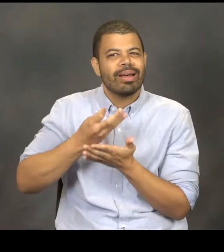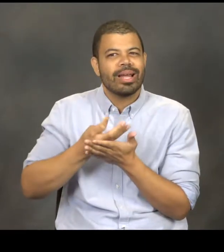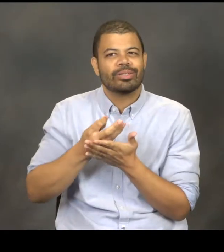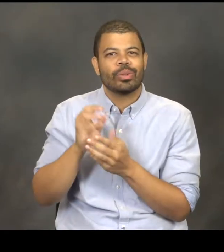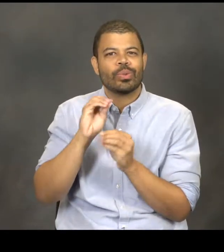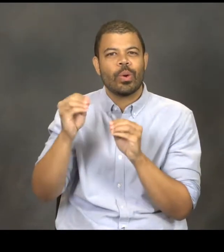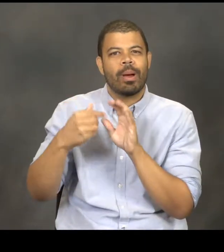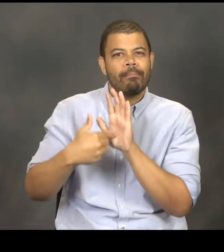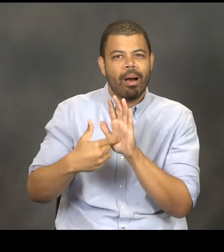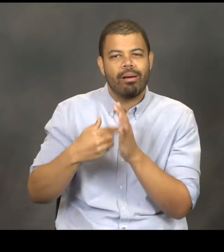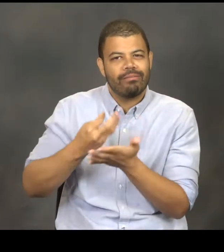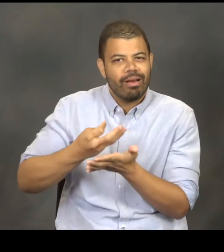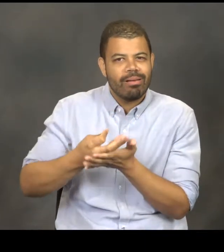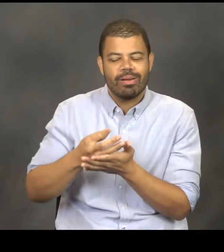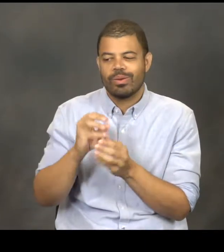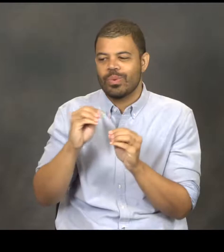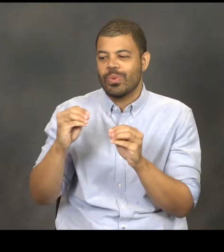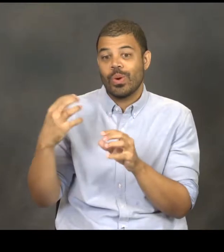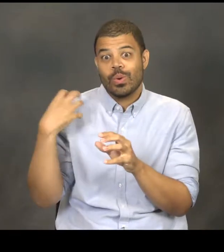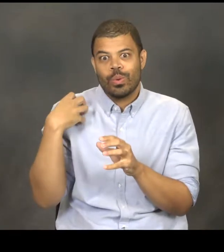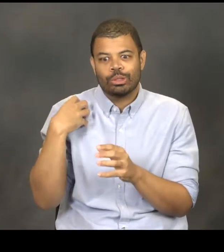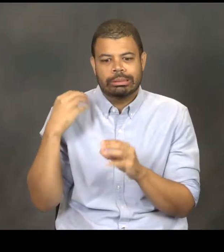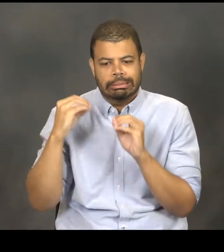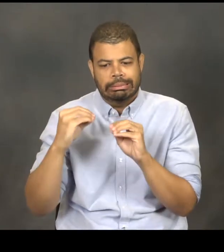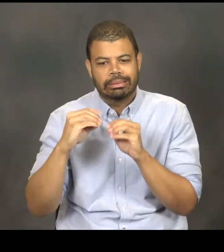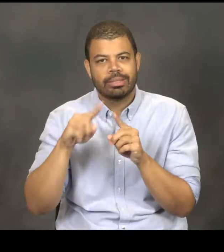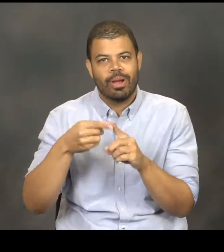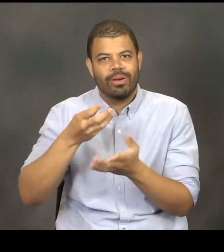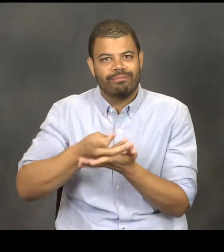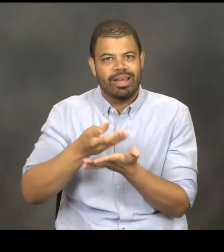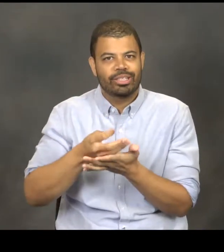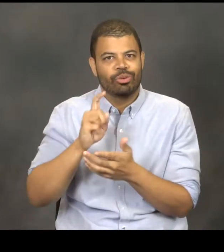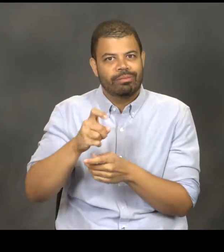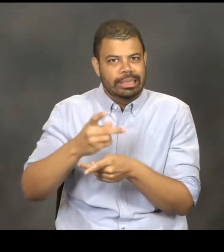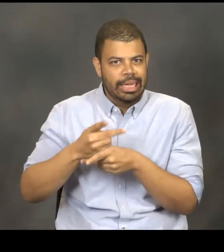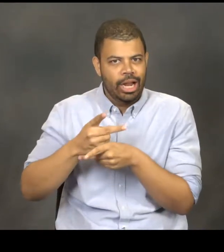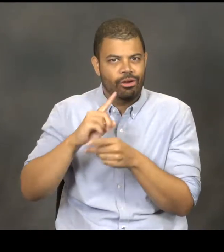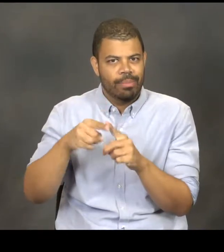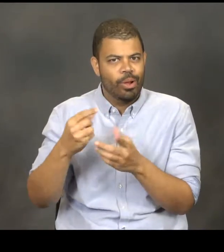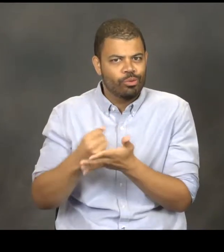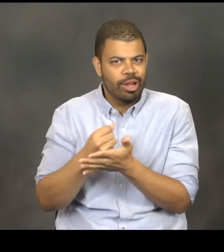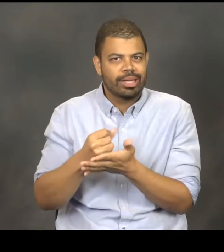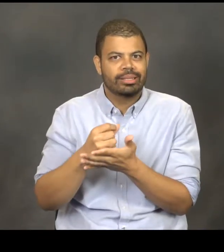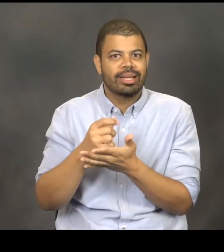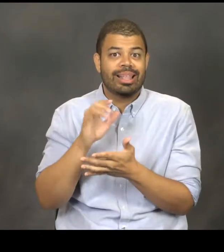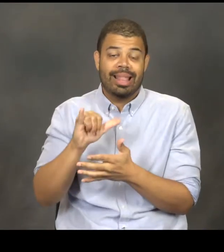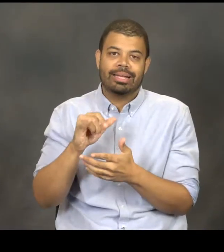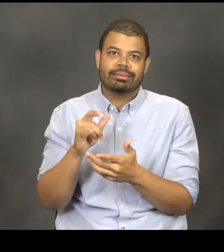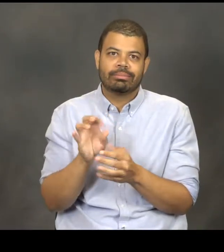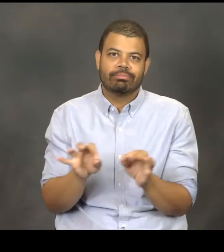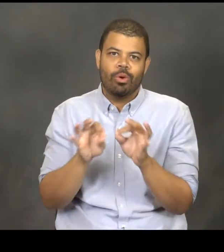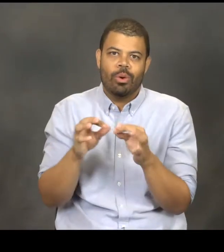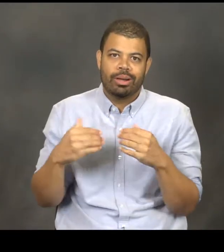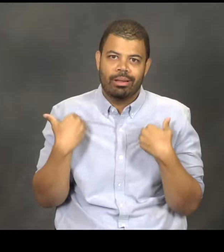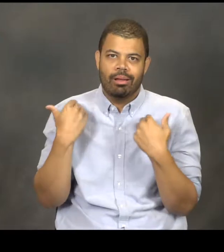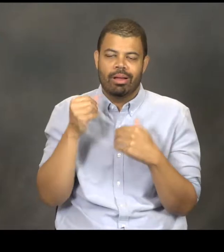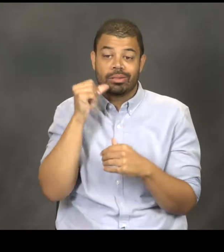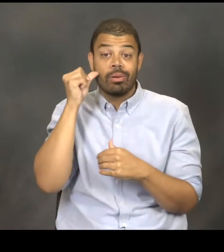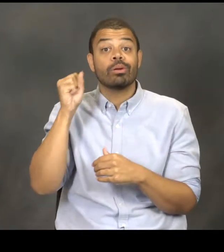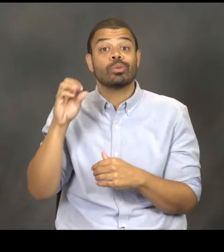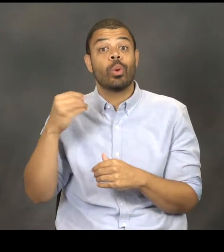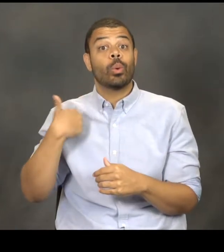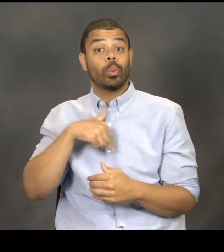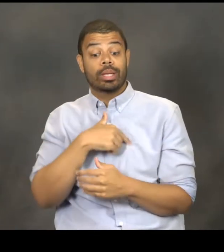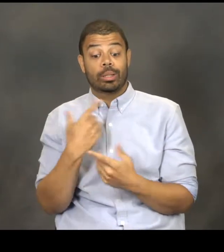coaching or models and resources to care for your credit as a young adult. It's a big job. So what we do